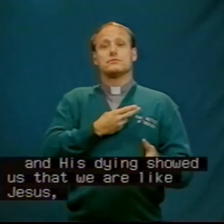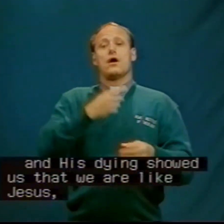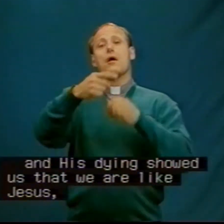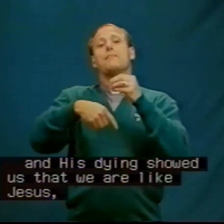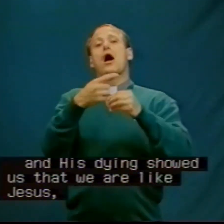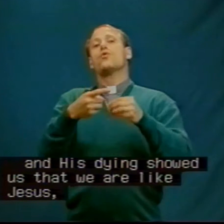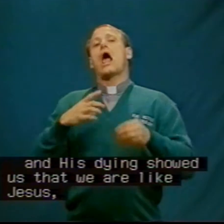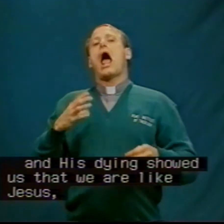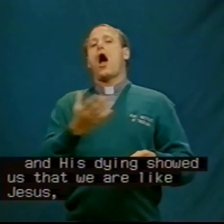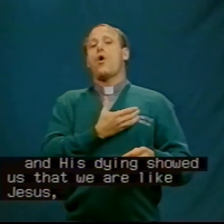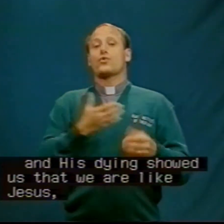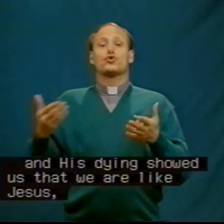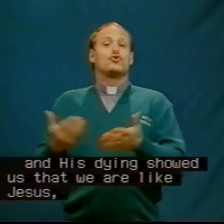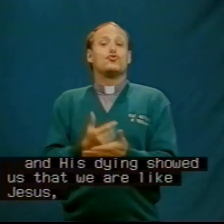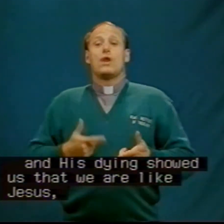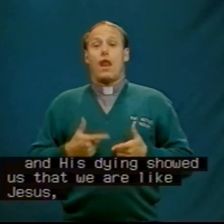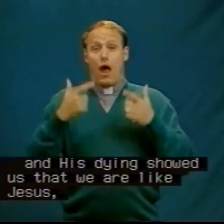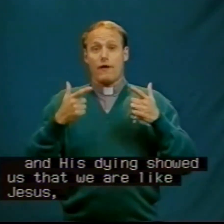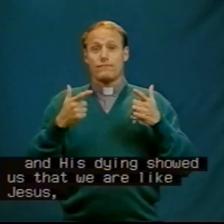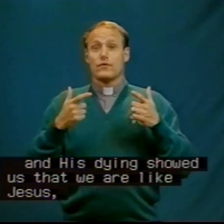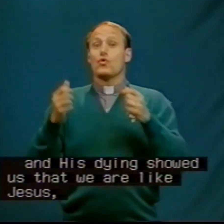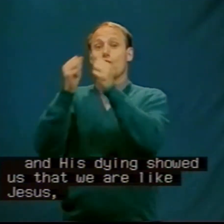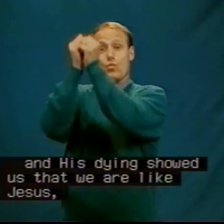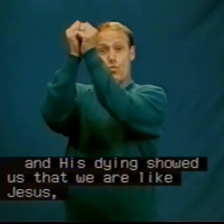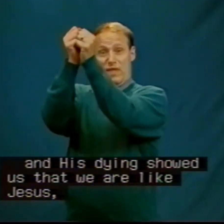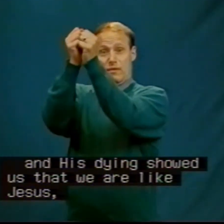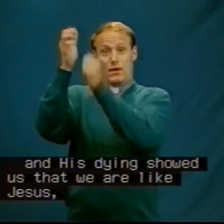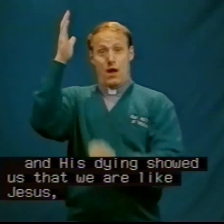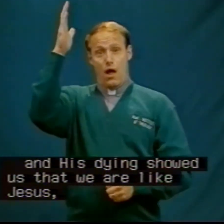And His dying showed us that we are like Jesus.